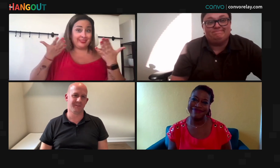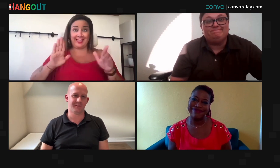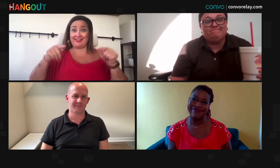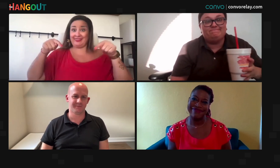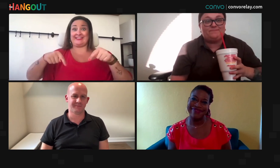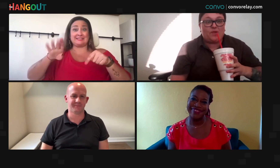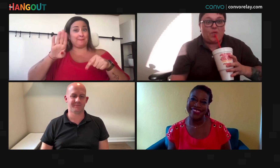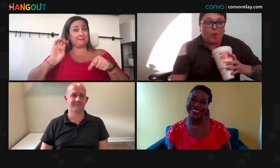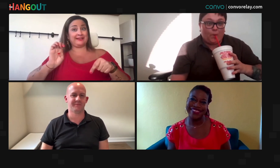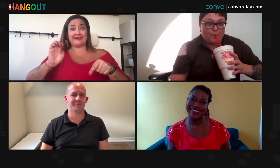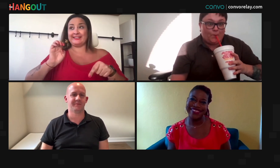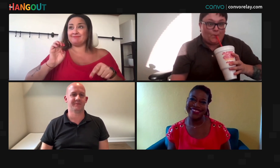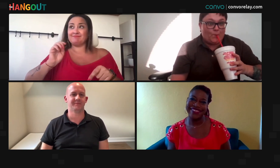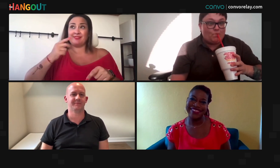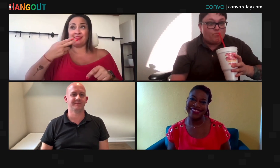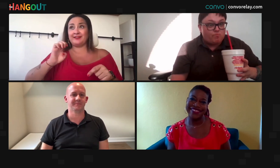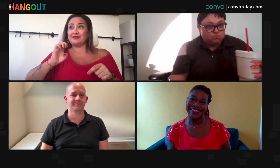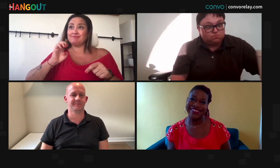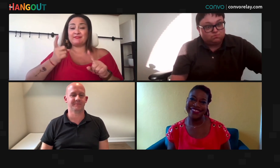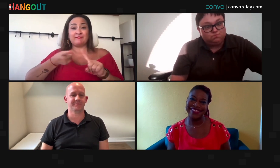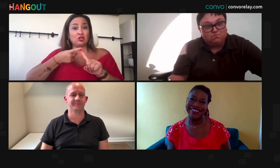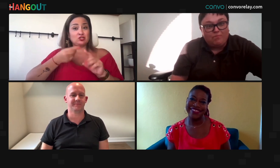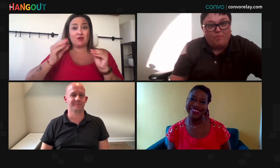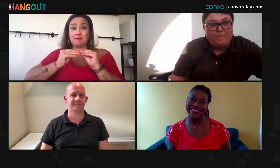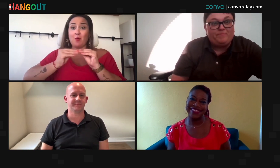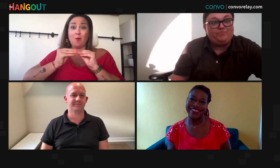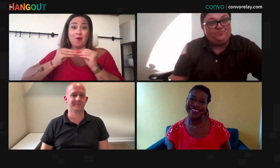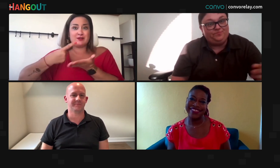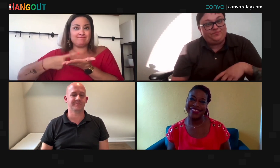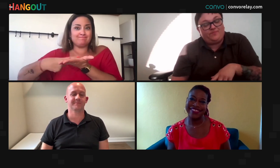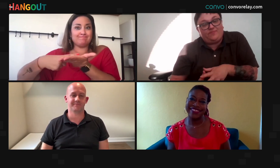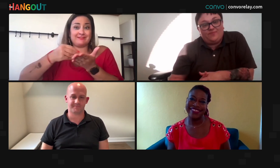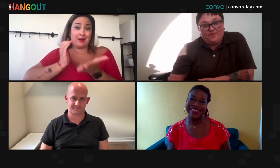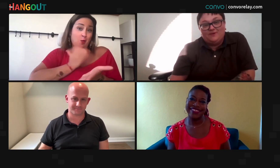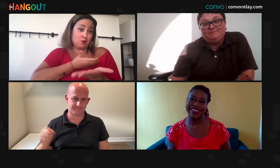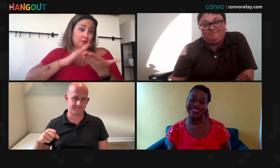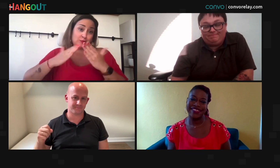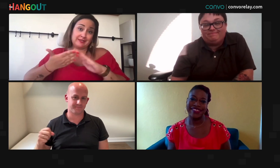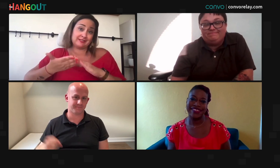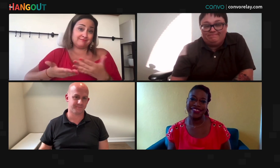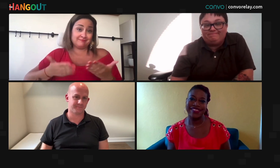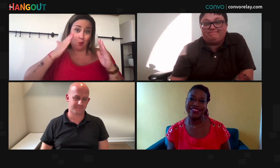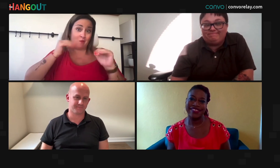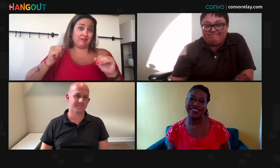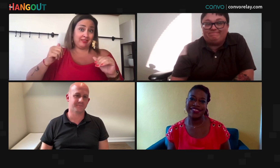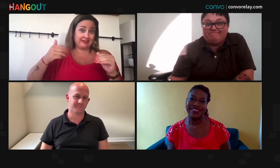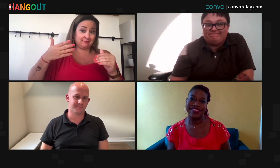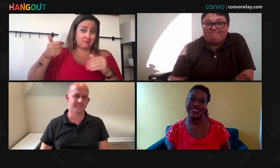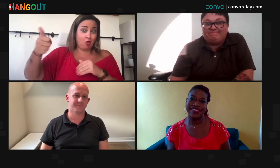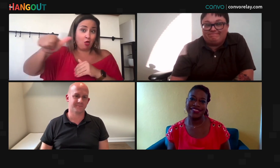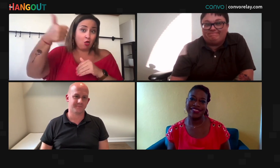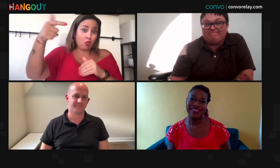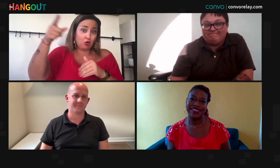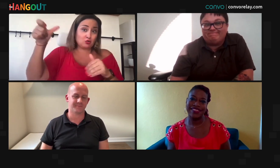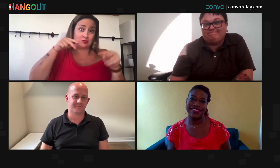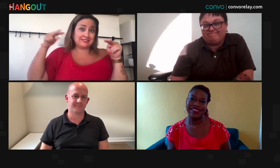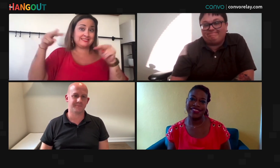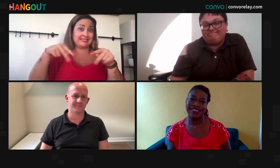Absolutely. Well, this is Melissa. Let this be the very first of more dialogues in our community. And I truly hope